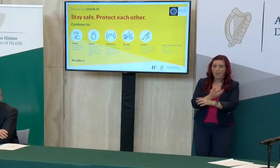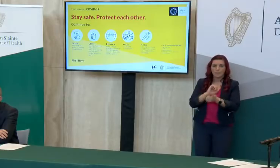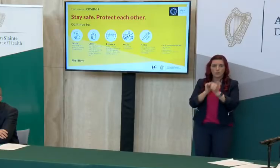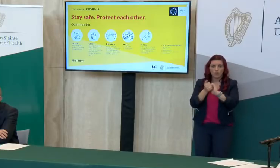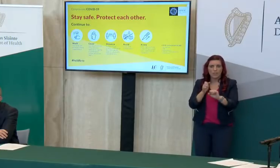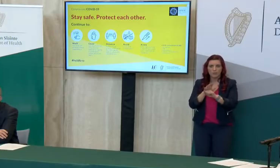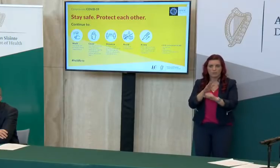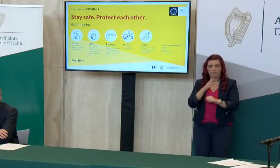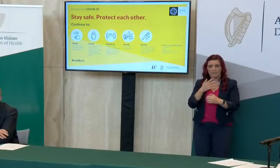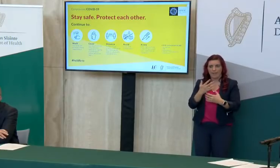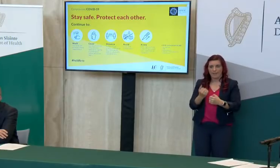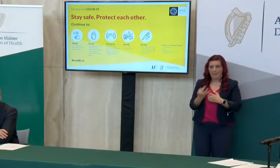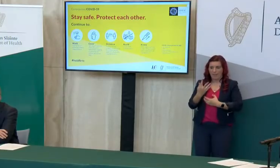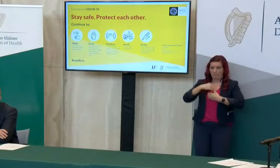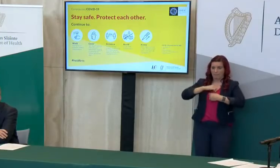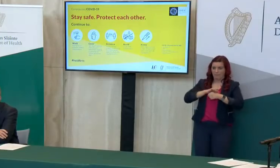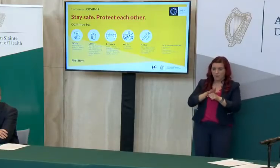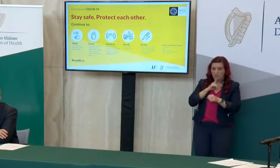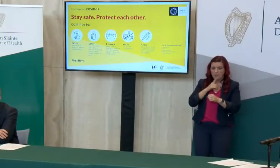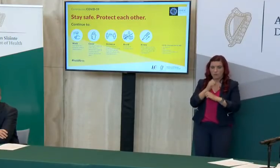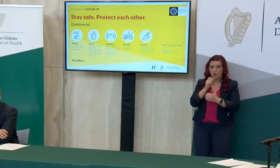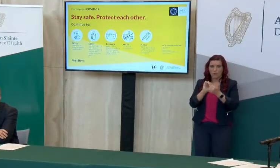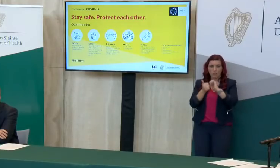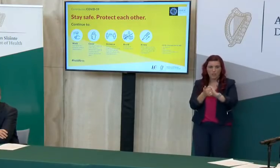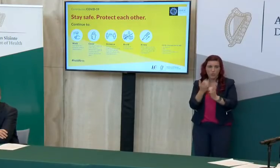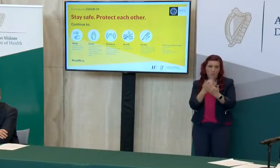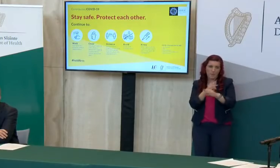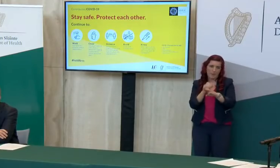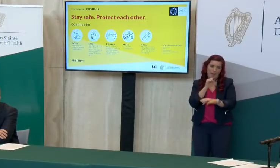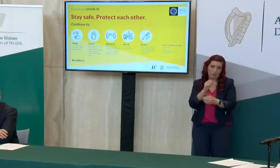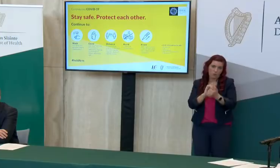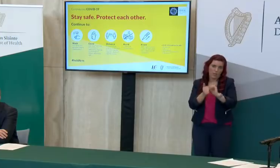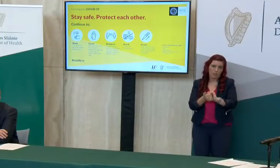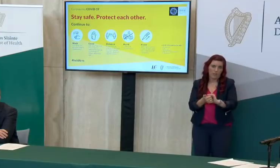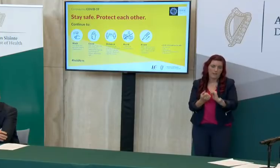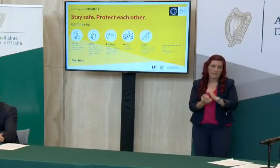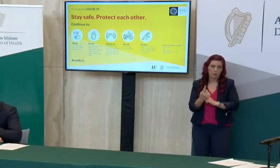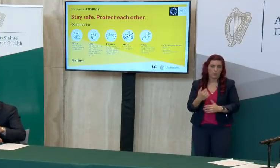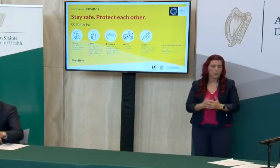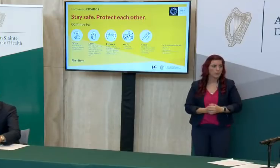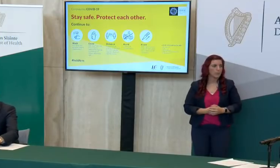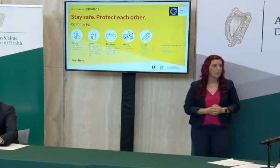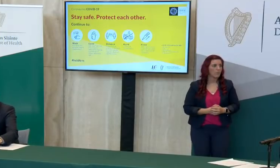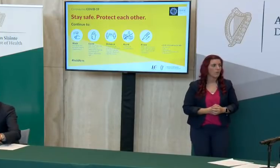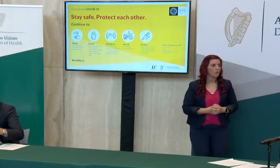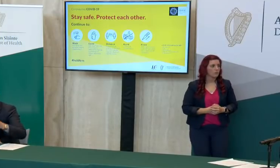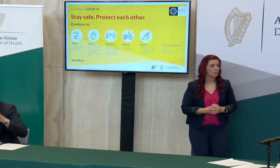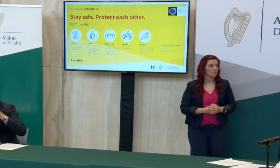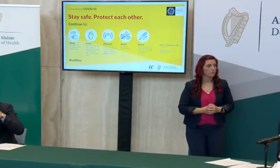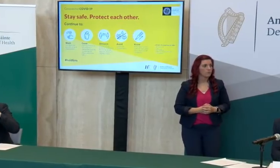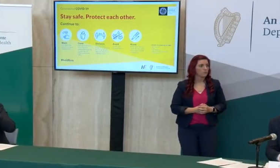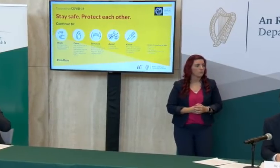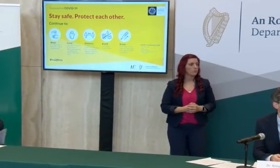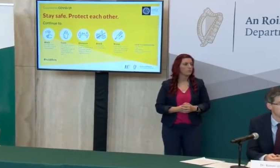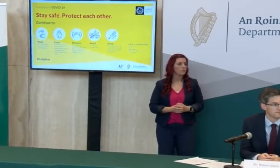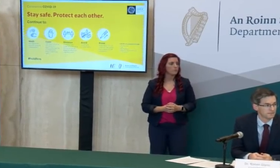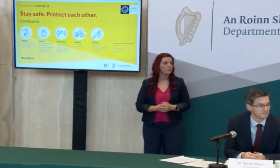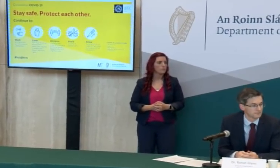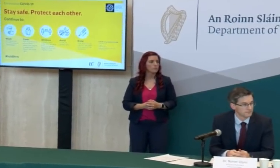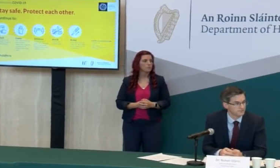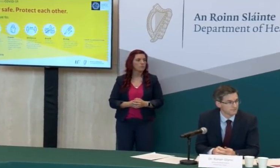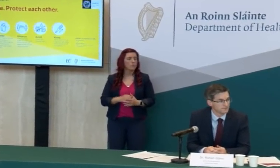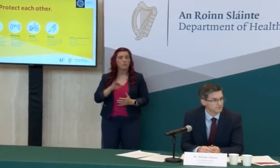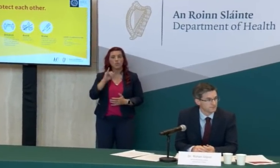it is among vulnerable groups, and it hasn't changed how transmissible it is. Thanks very much. Thank you. Conal Thomas